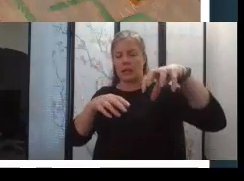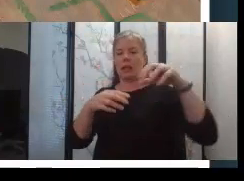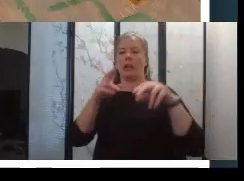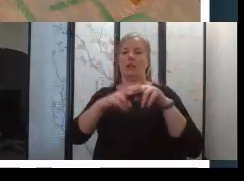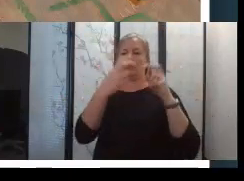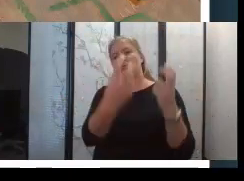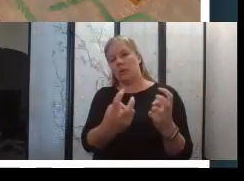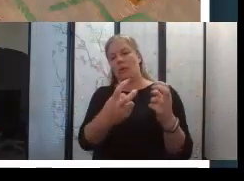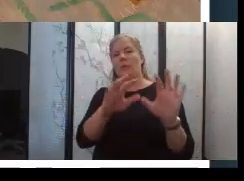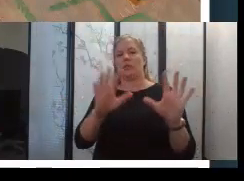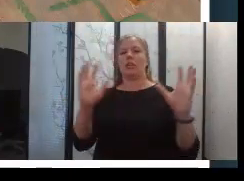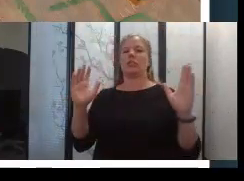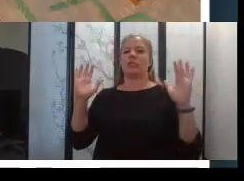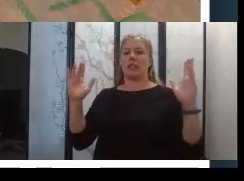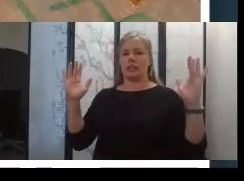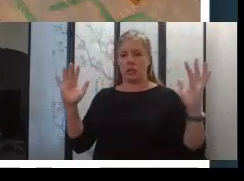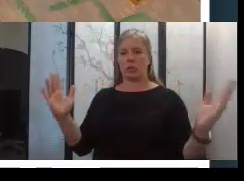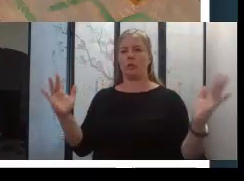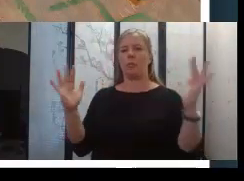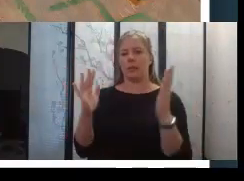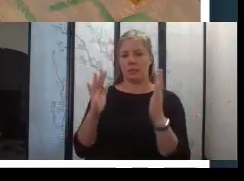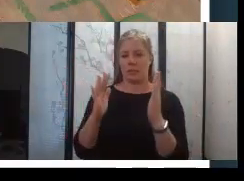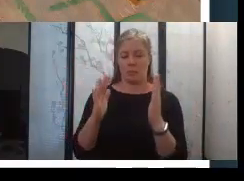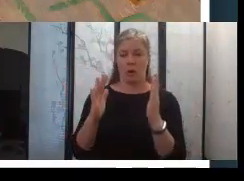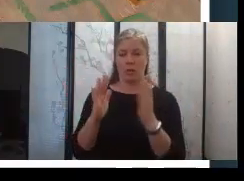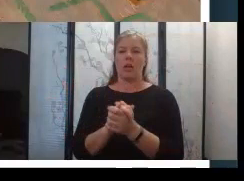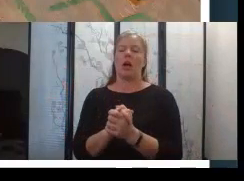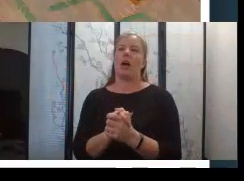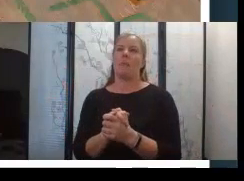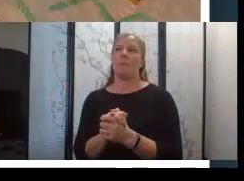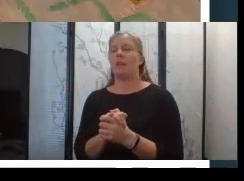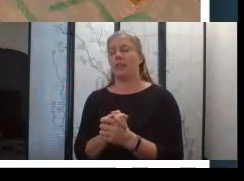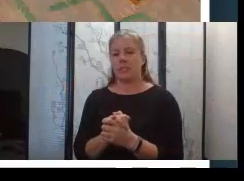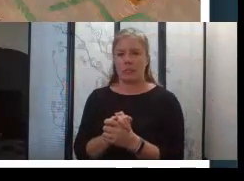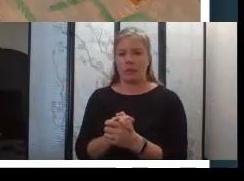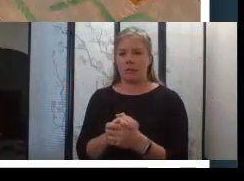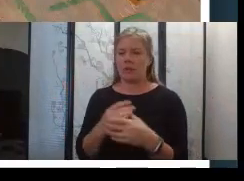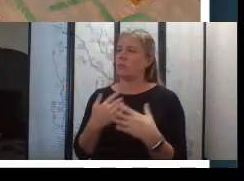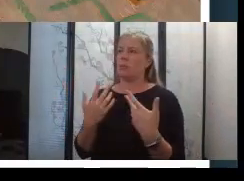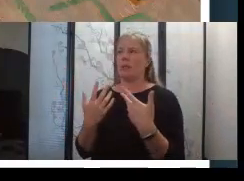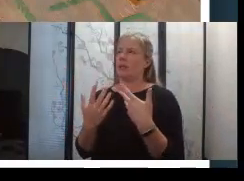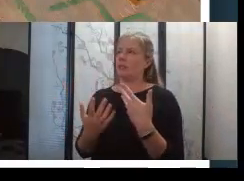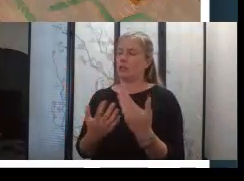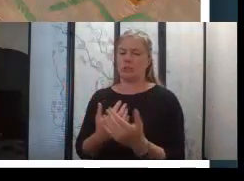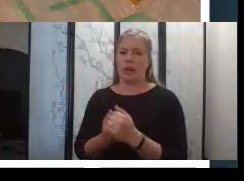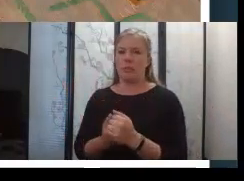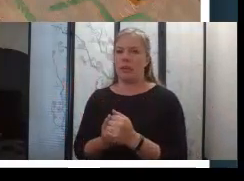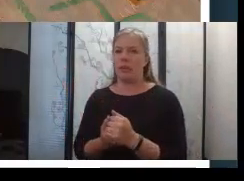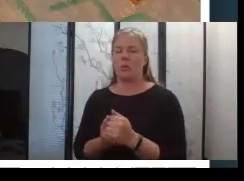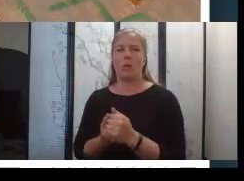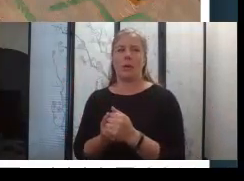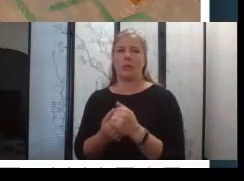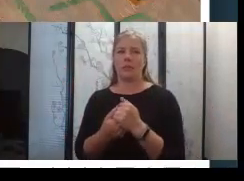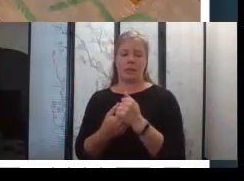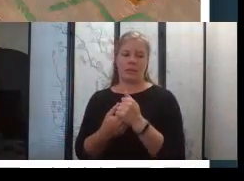is sitting, where the chairs are sitting. So you go from big to small. Another example of this would be if you're